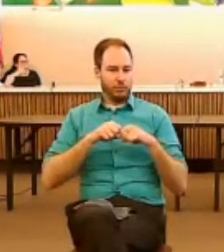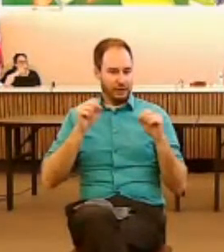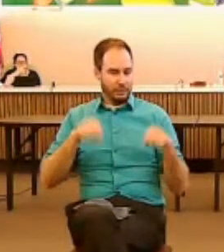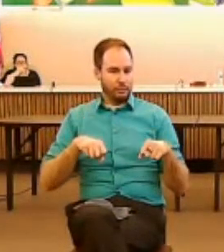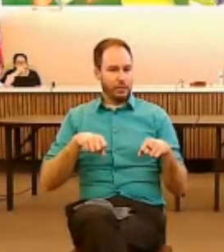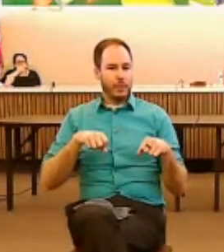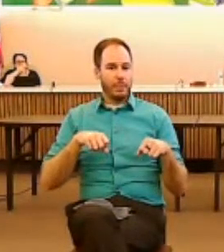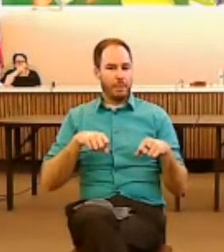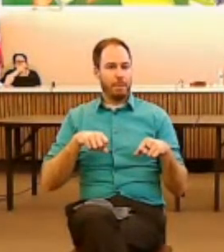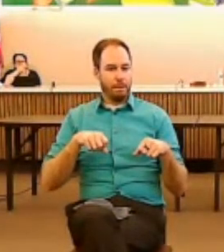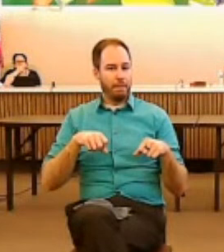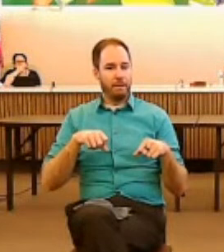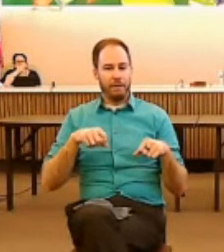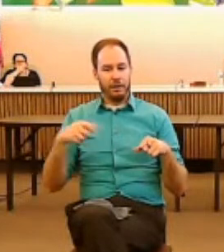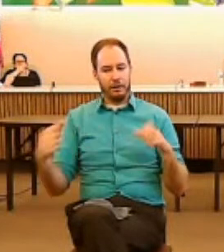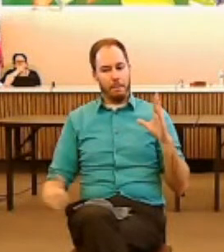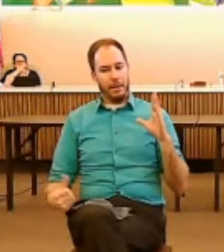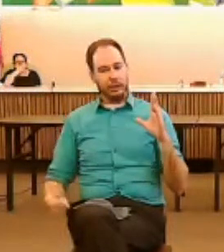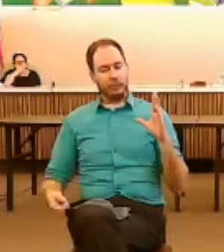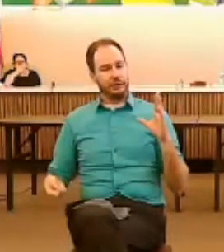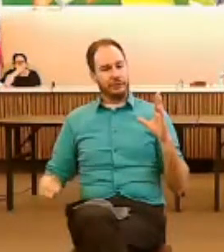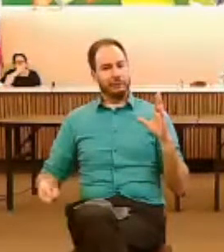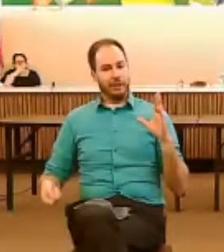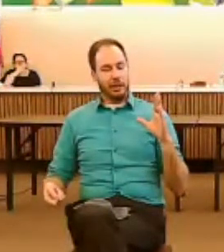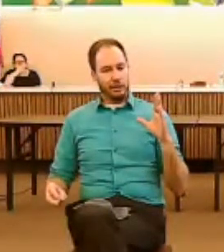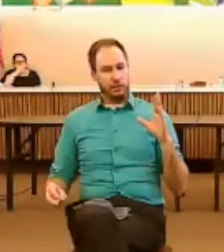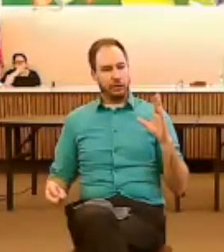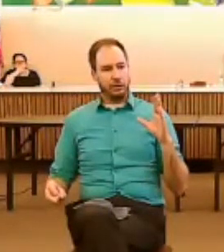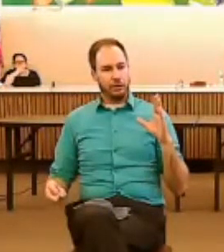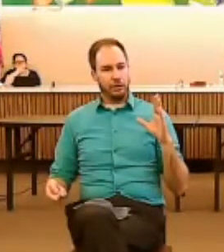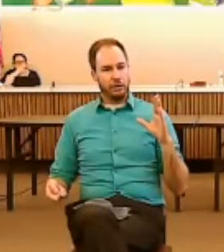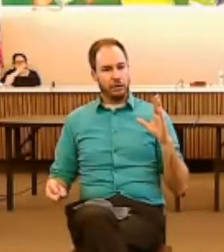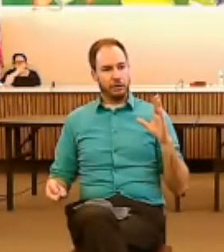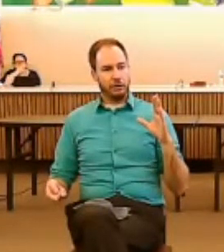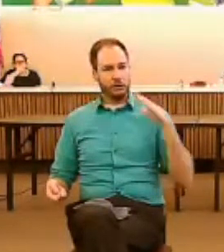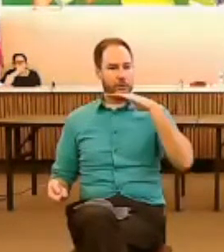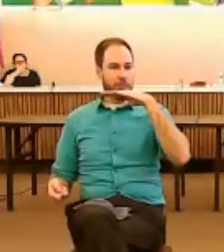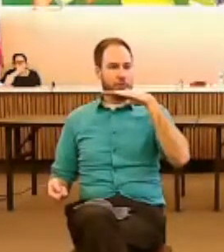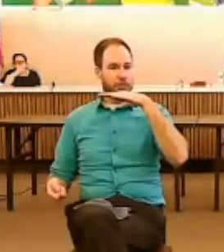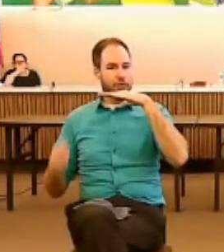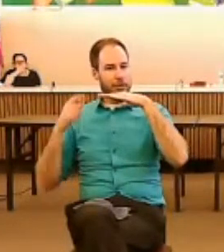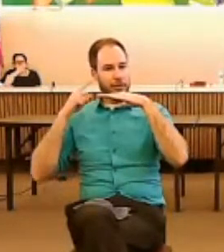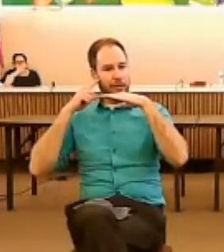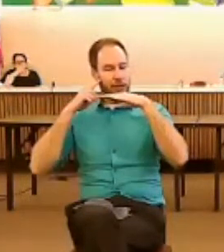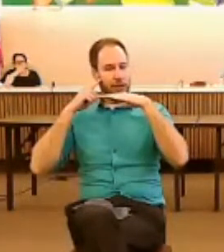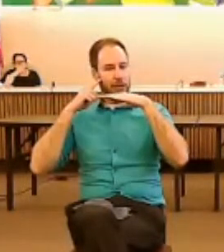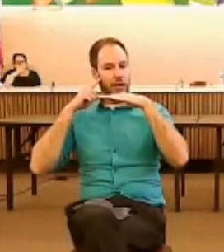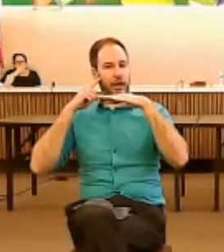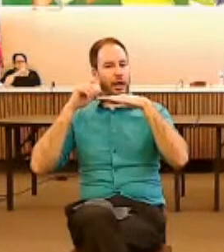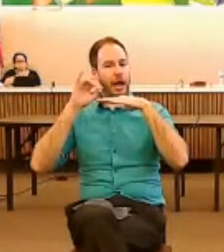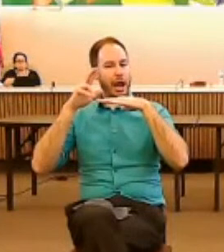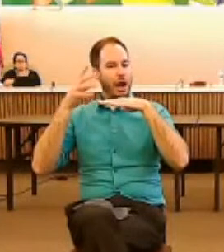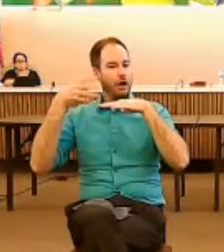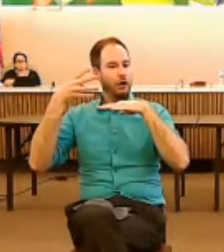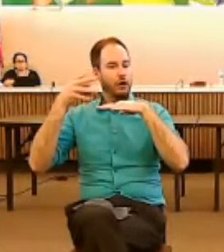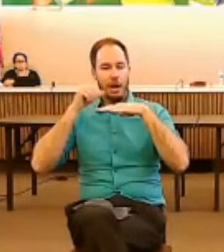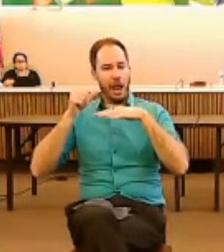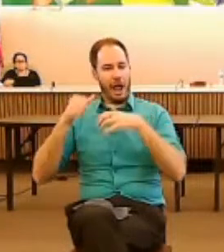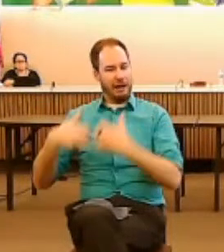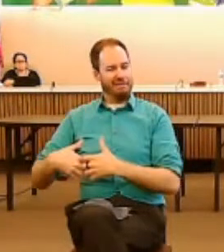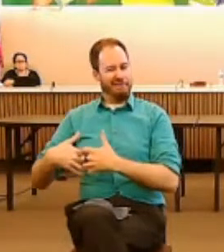the Exactly. thing is in your basement, and all you're hearing is the flow of the air, not the whine of the motor. Mhm.